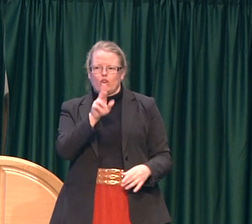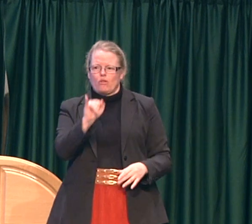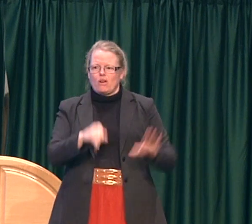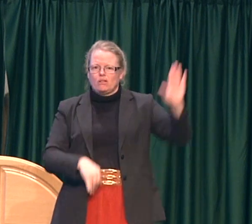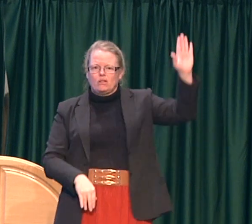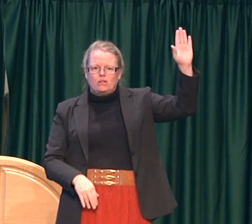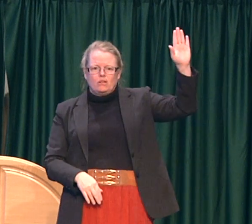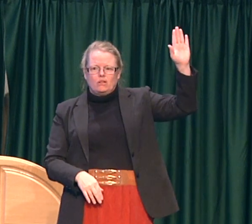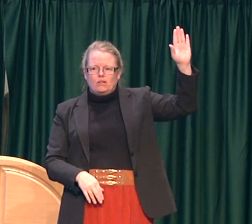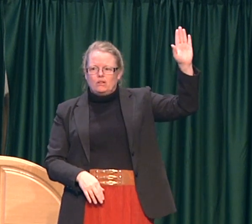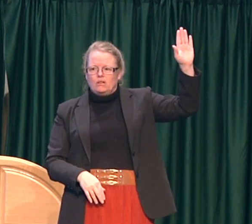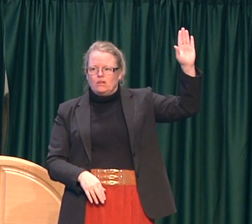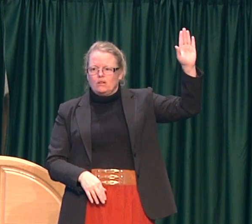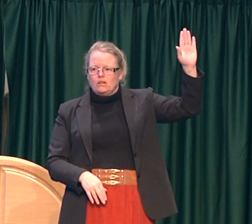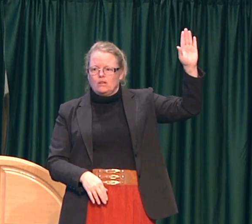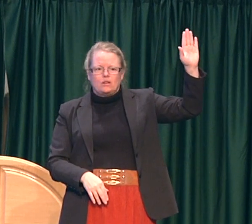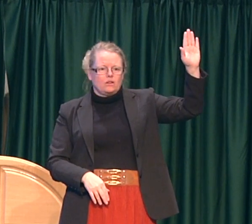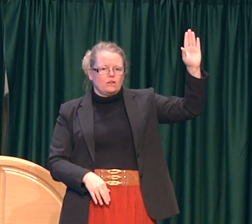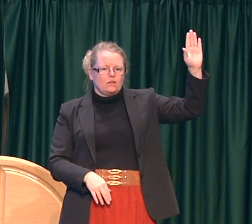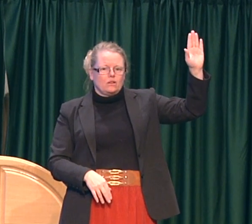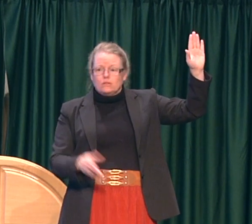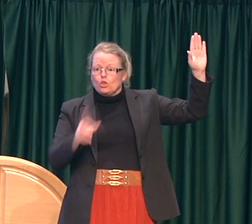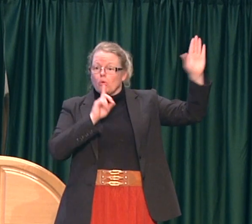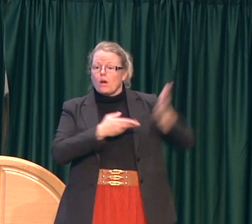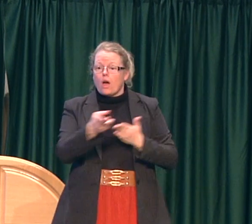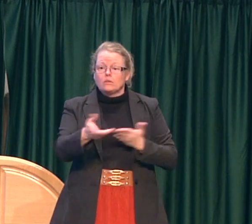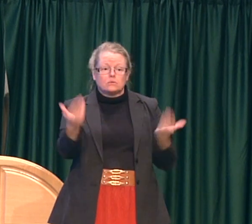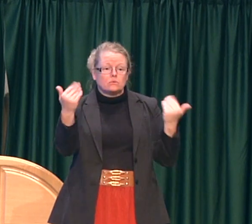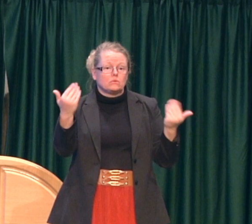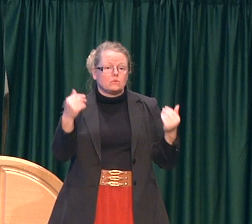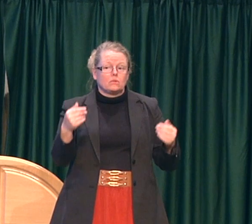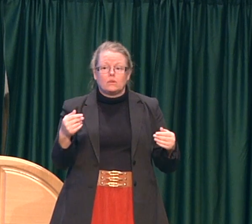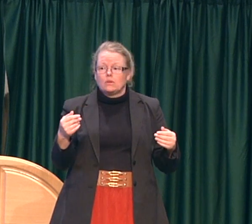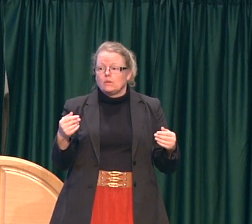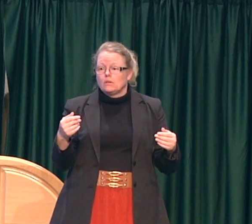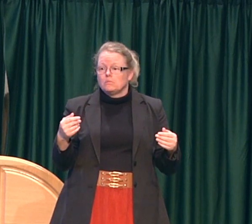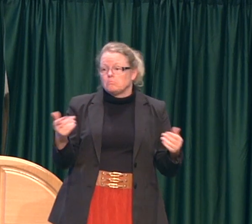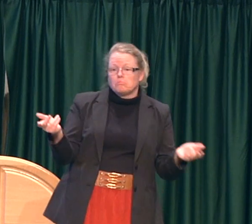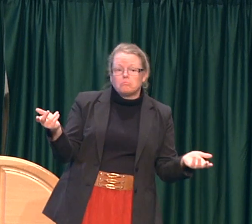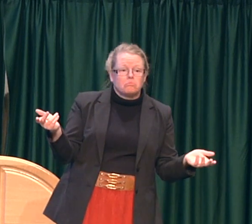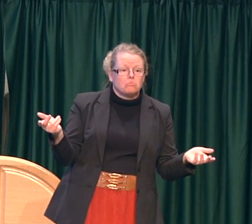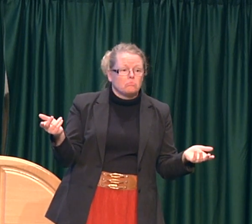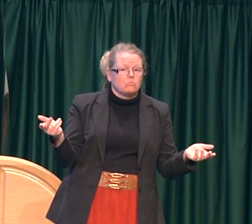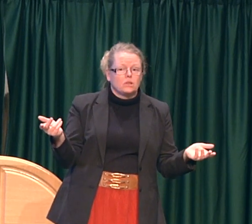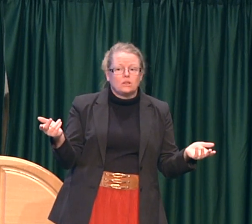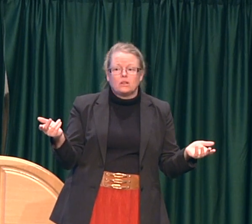so how many of you think you just hate VRI? And I want your honest opinion. How many of you hate VRI?